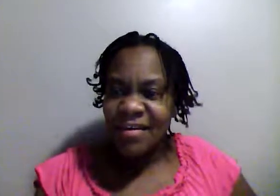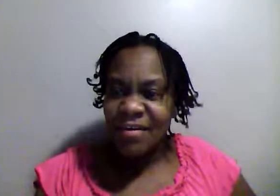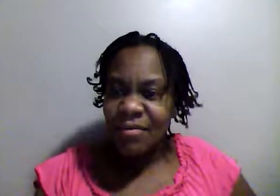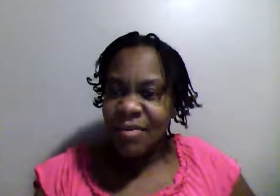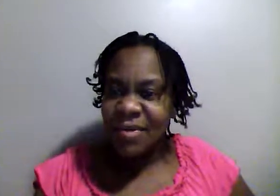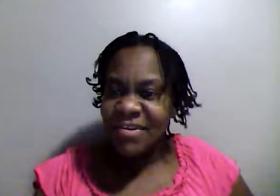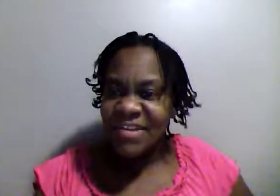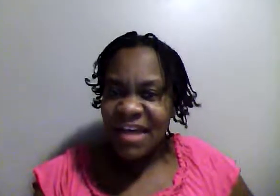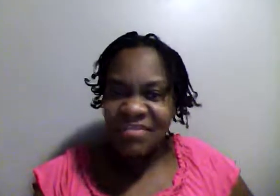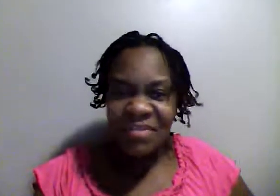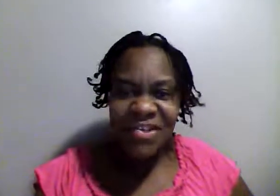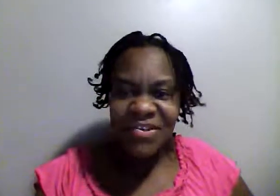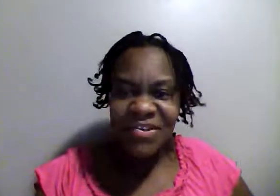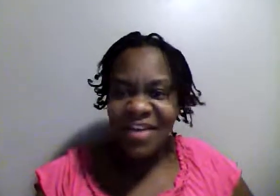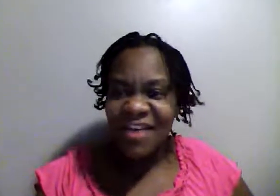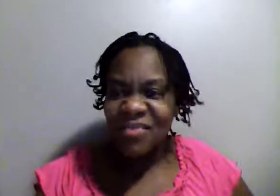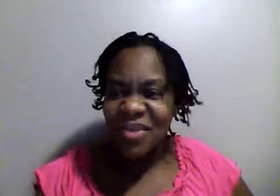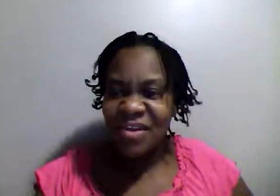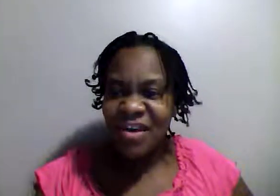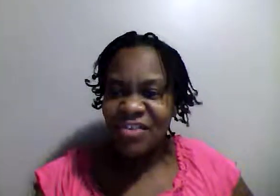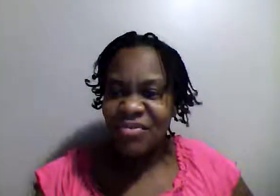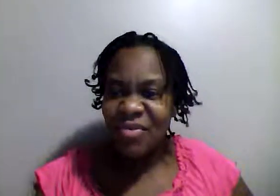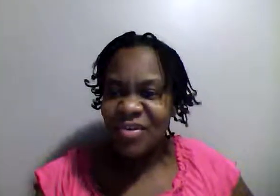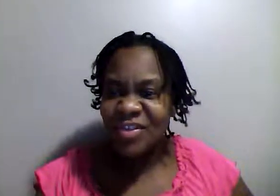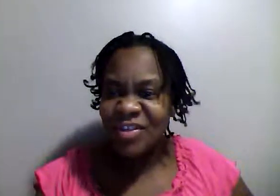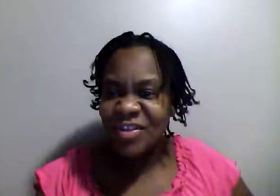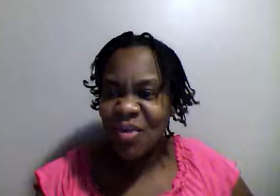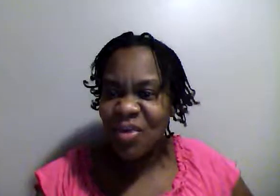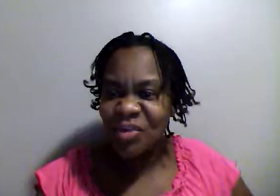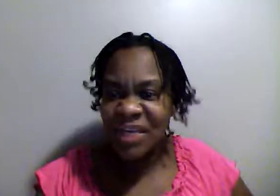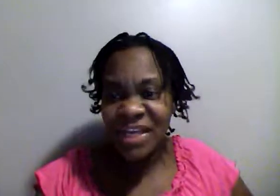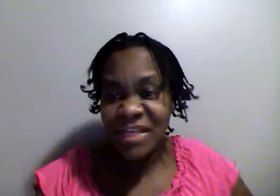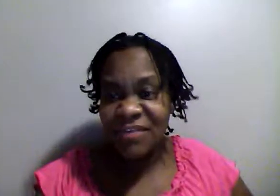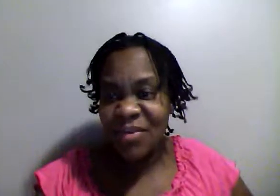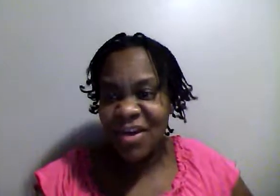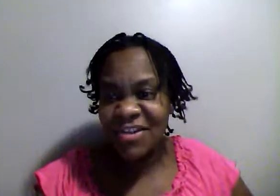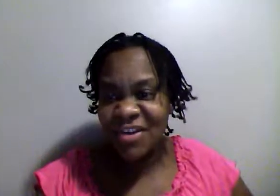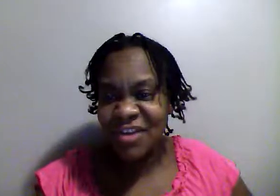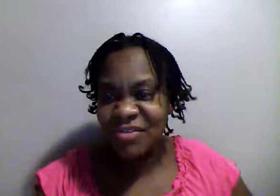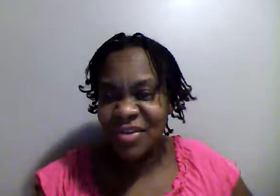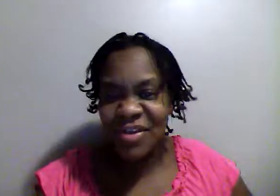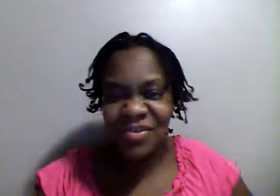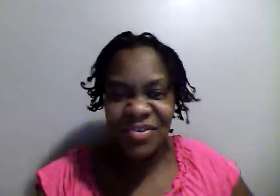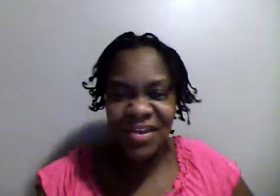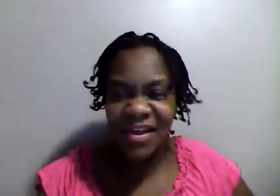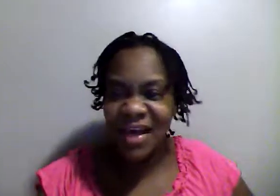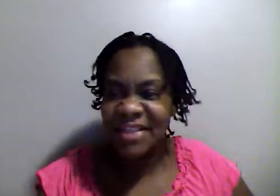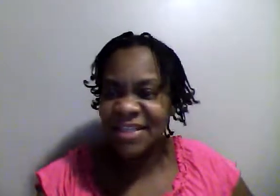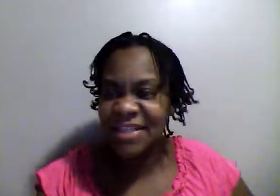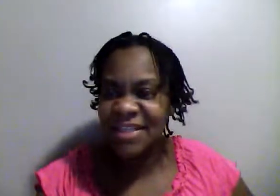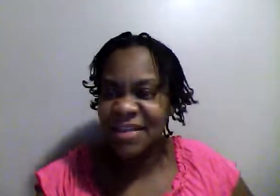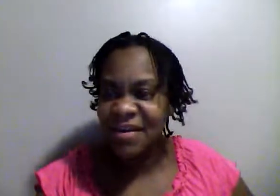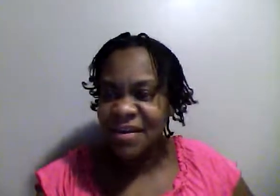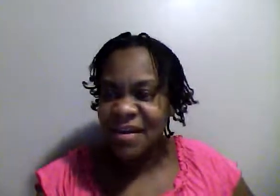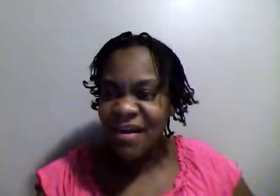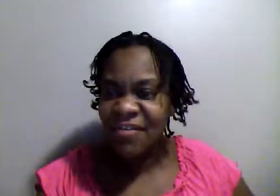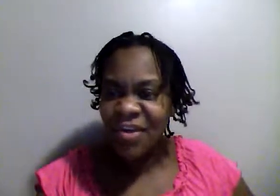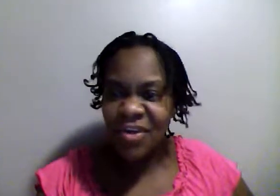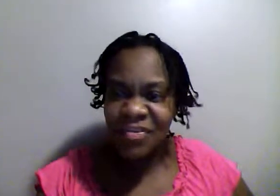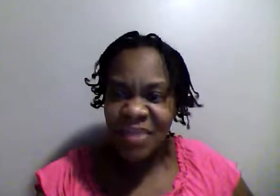we just have to make sure that we control just how much we eat if you want to control the acidity of your